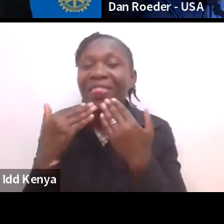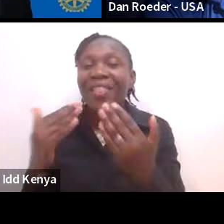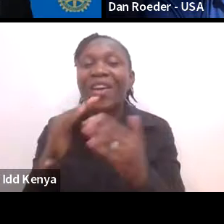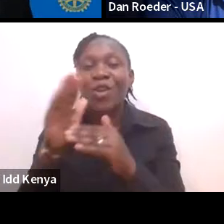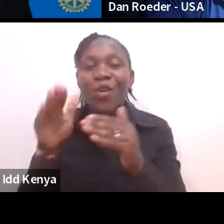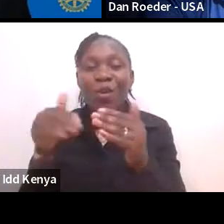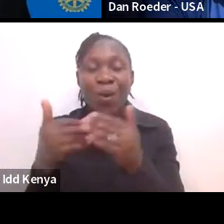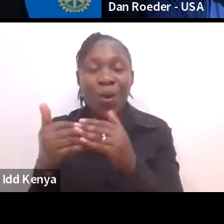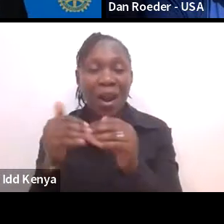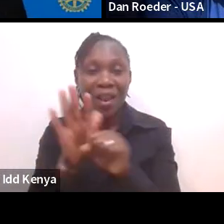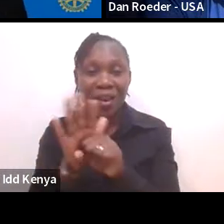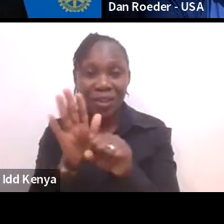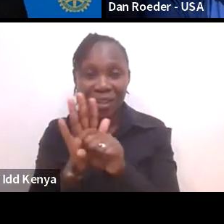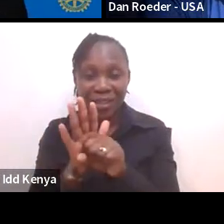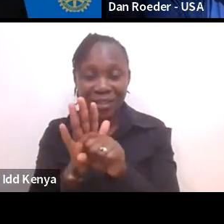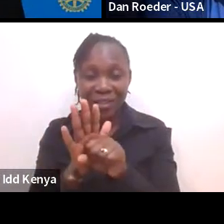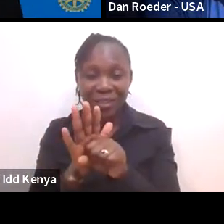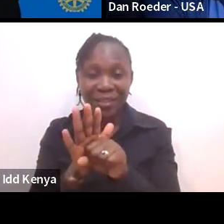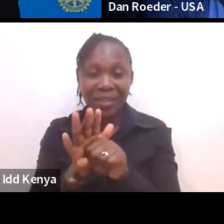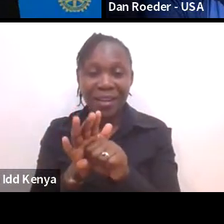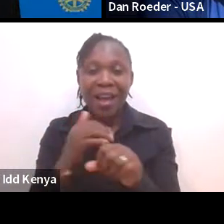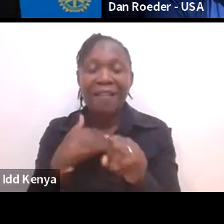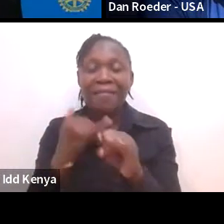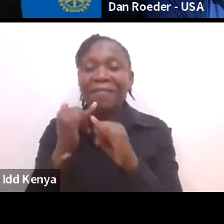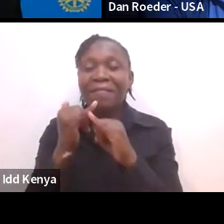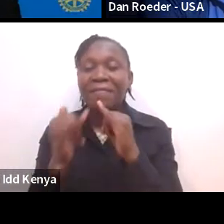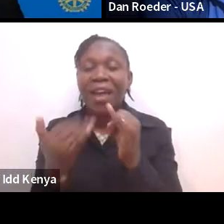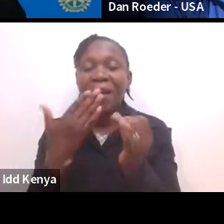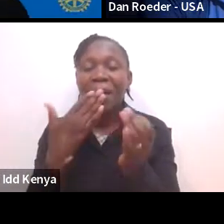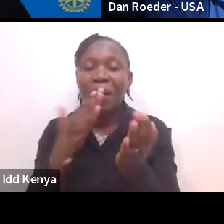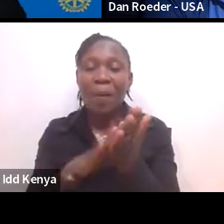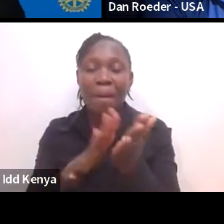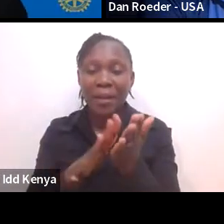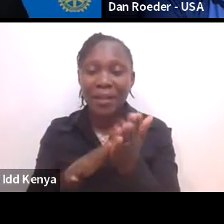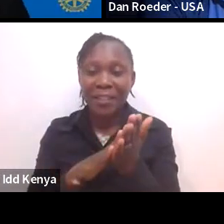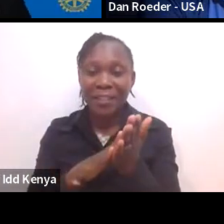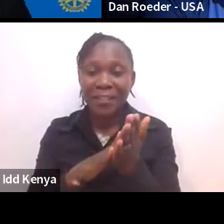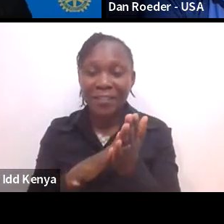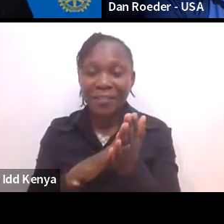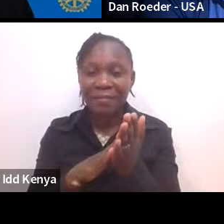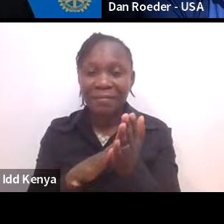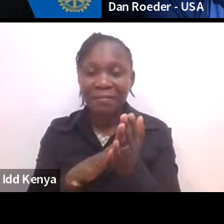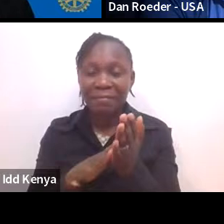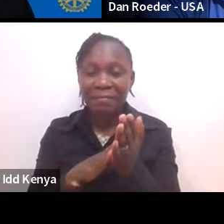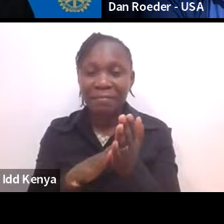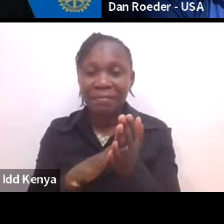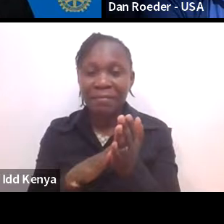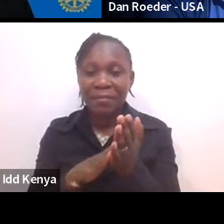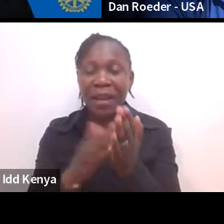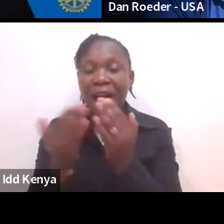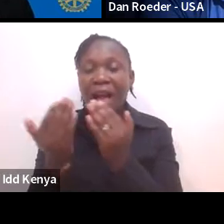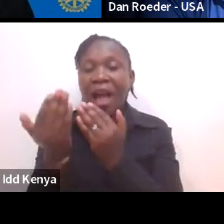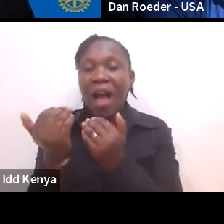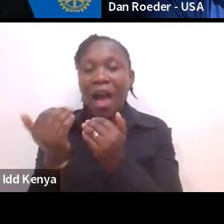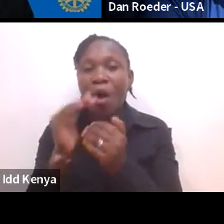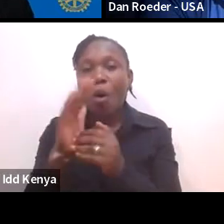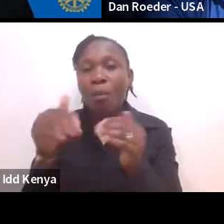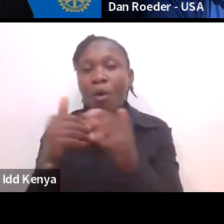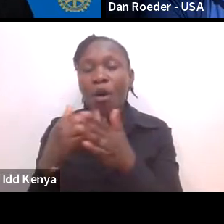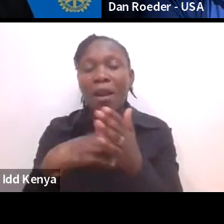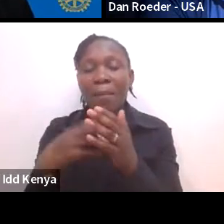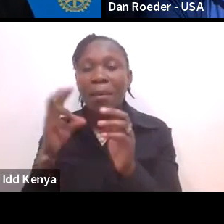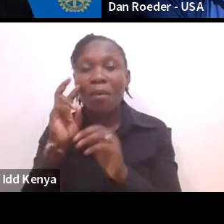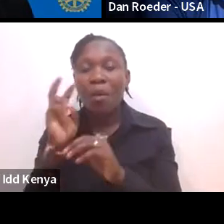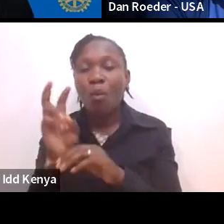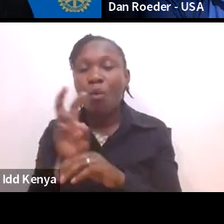much. Some final little comments. Along with that, I hope everybody watching this got a lot